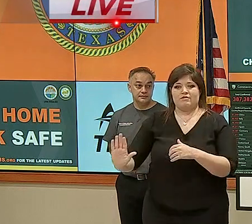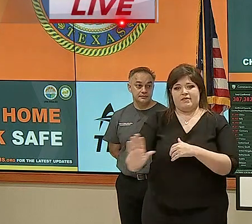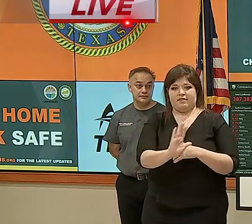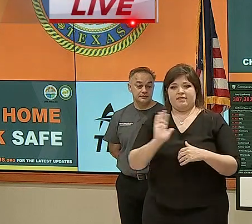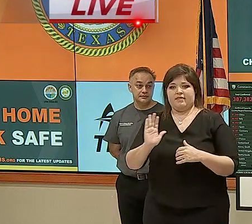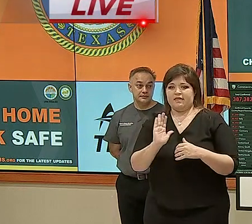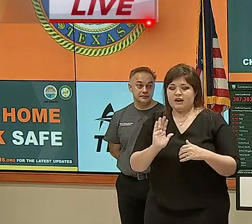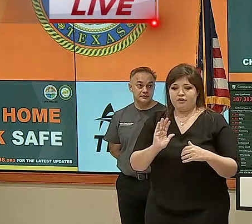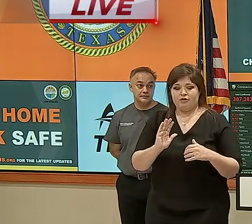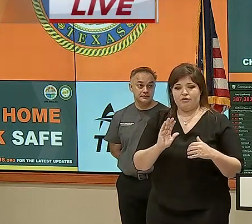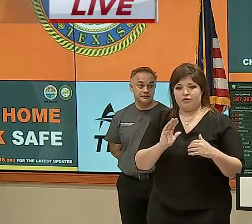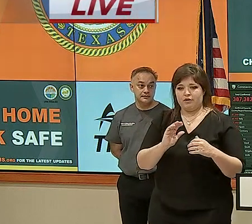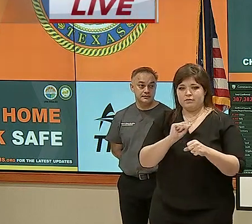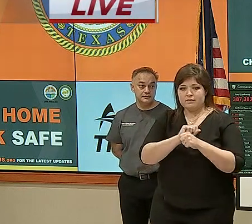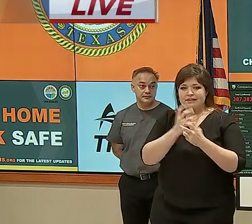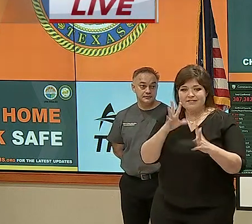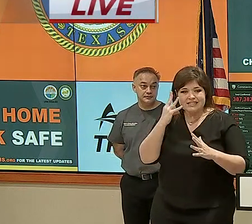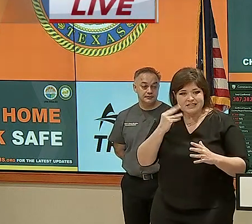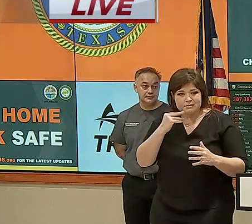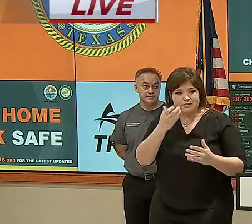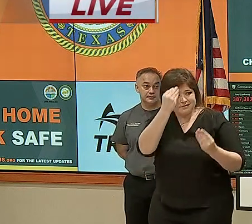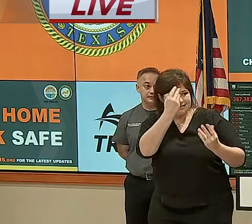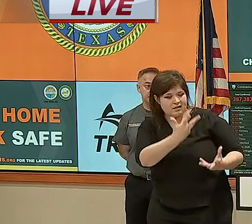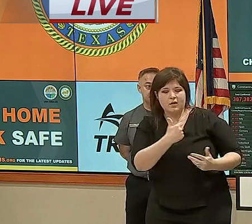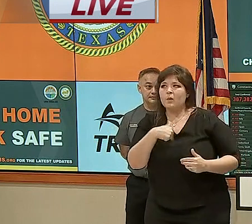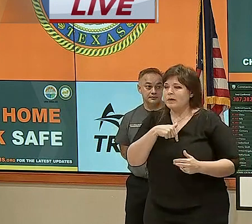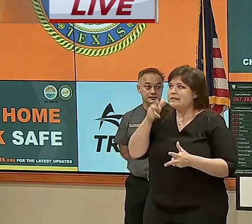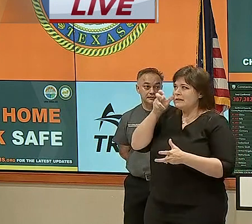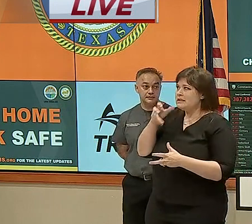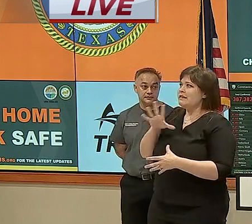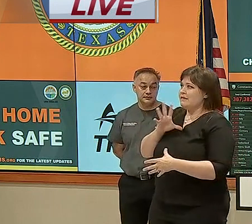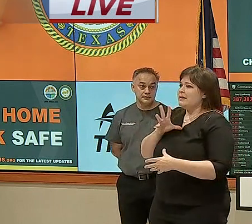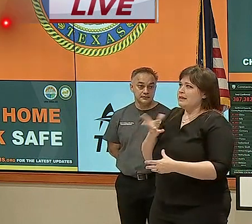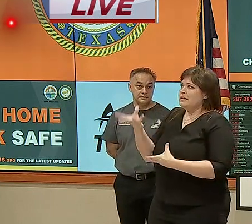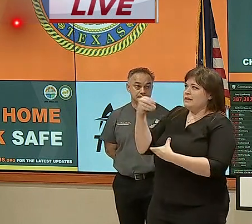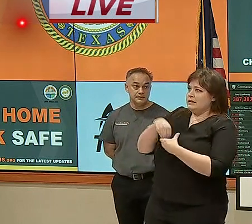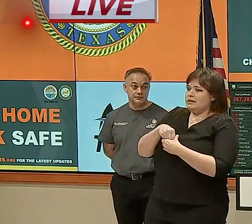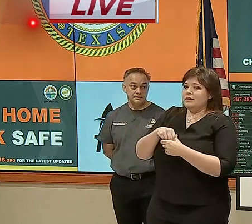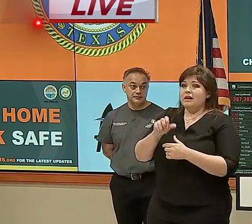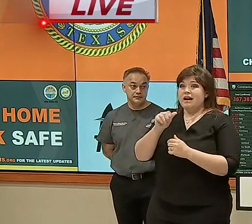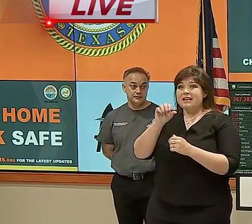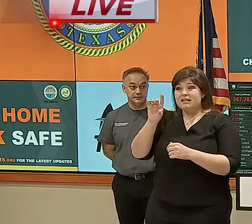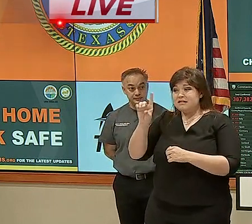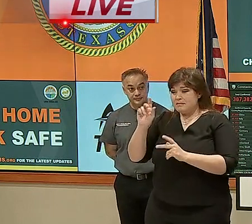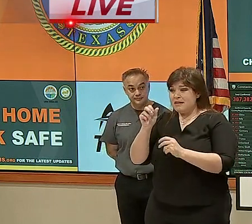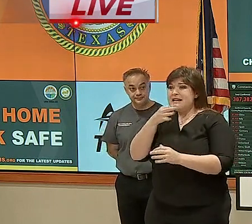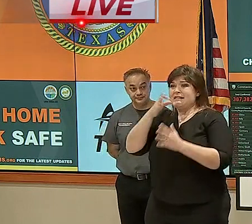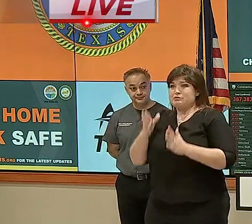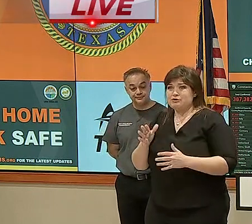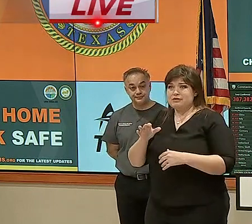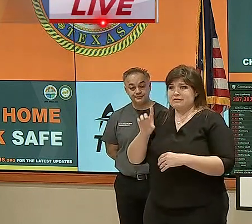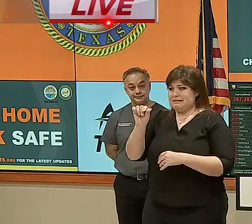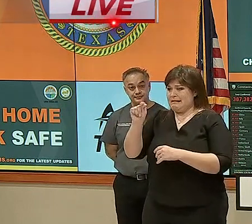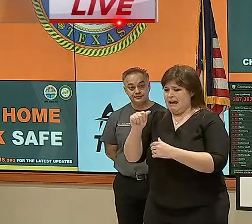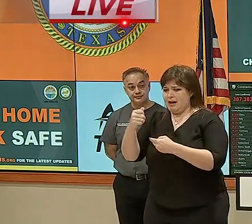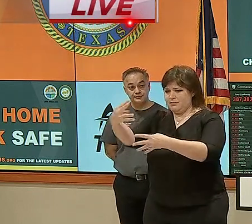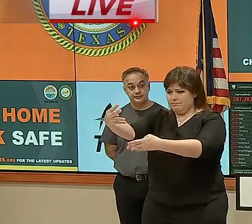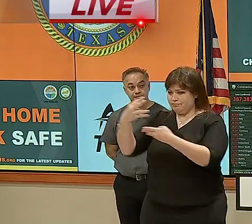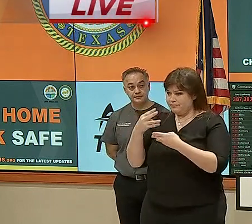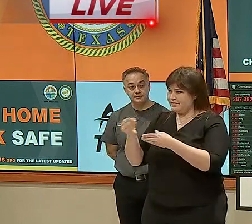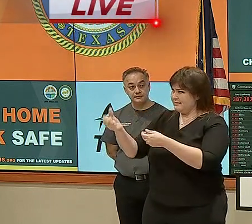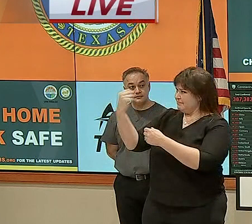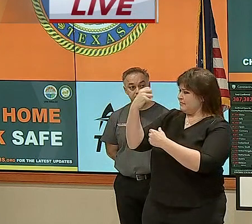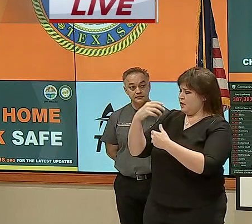are looking at the data and working to sound the alarm and say, this is what you have to do right